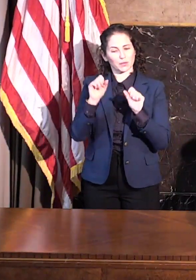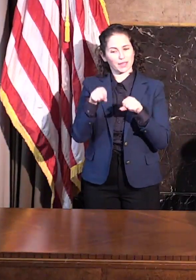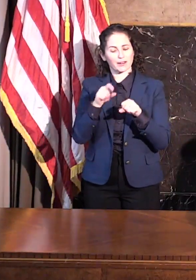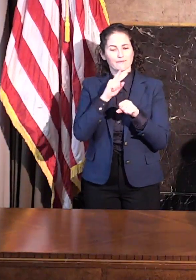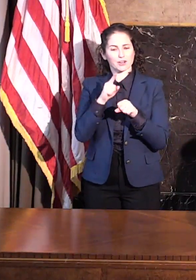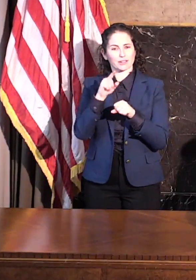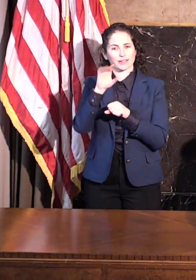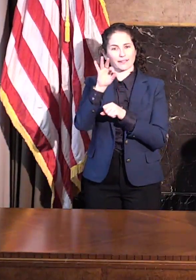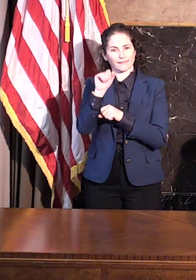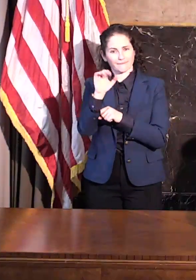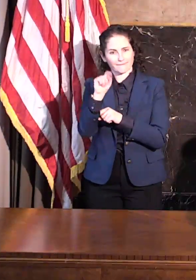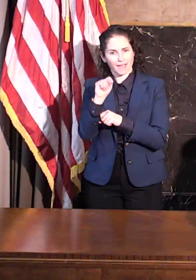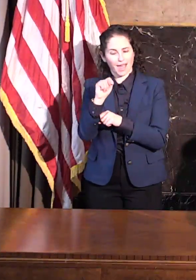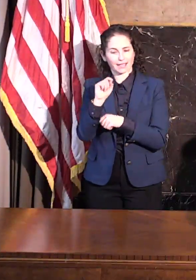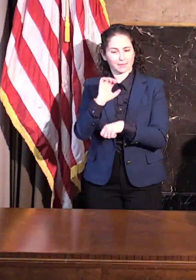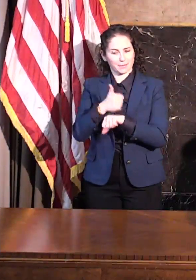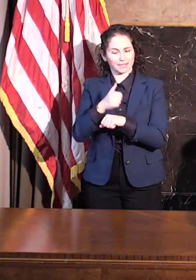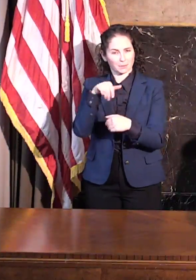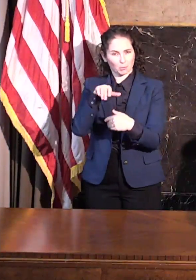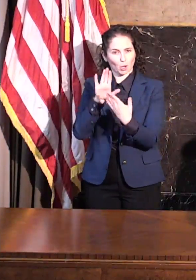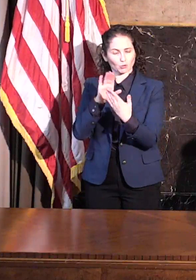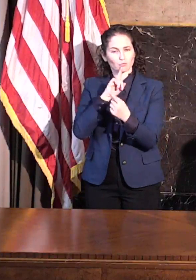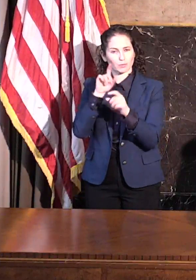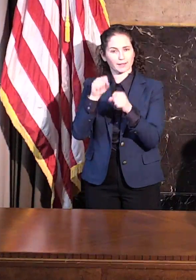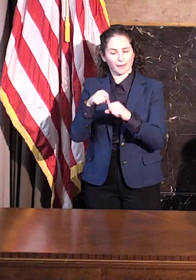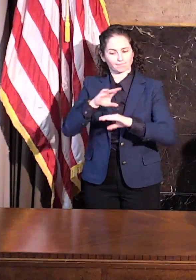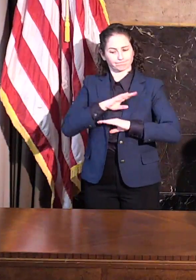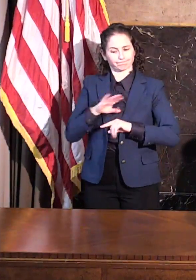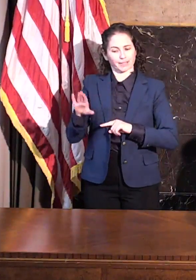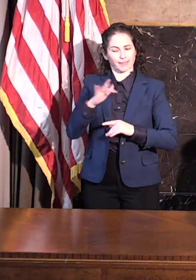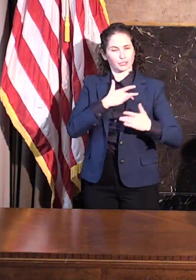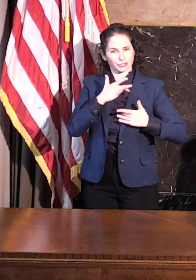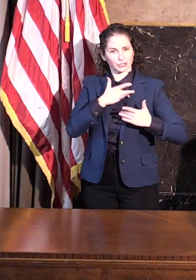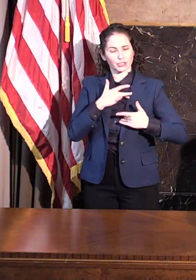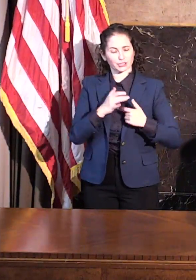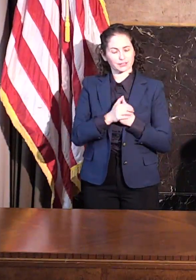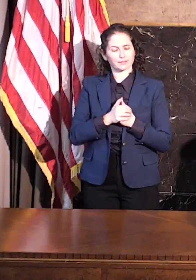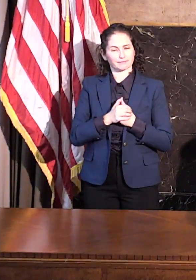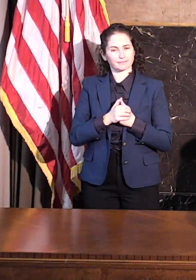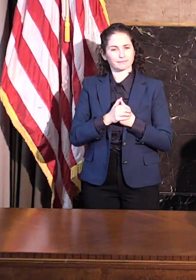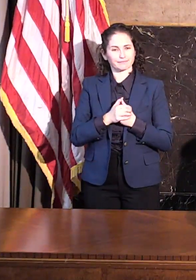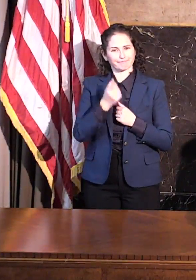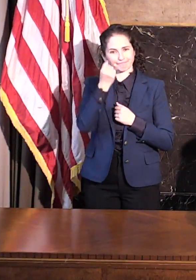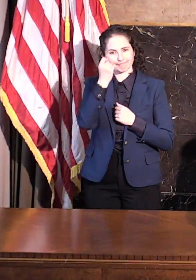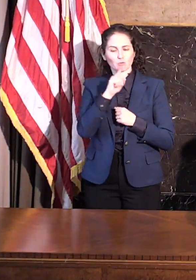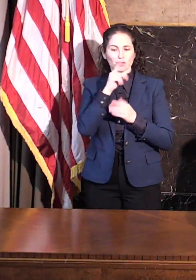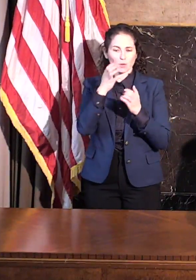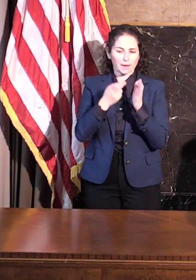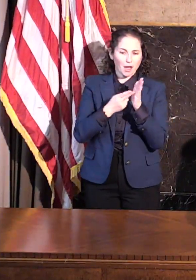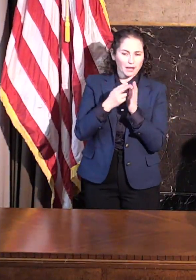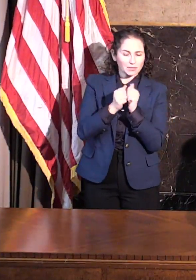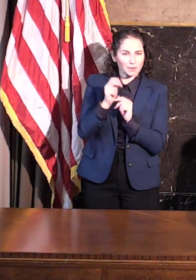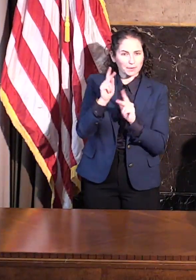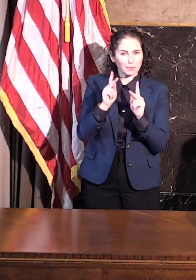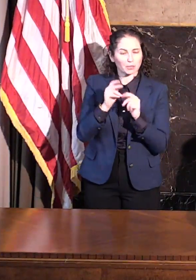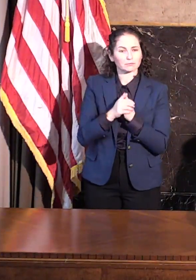the stronger the track record is with respect to how infrequent serious side effects